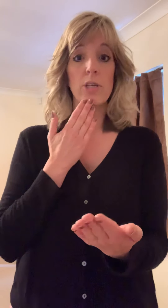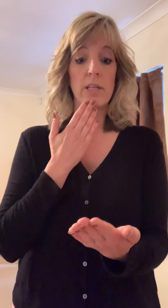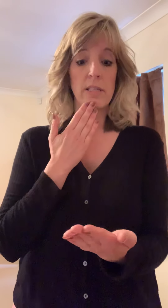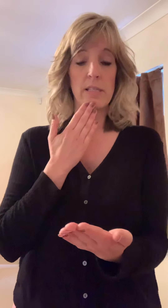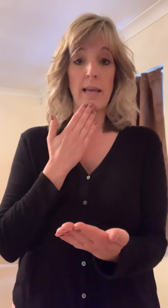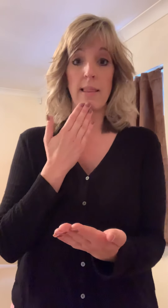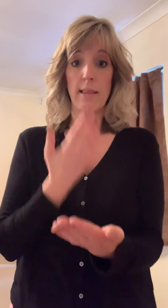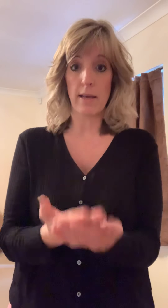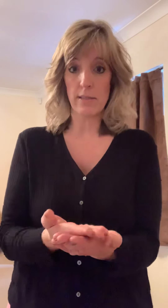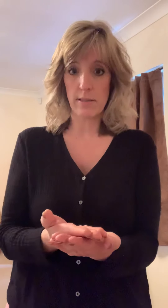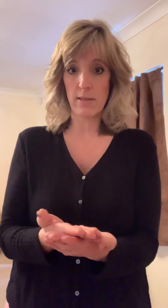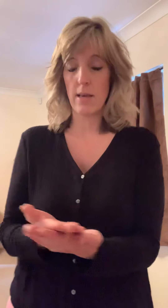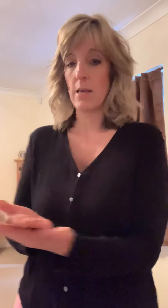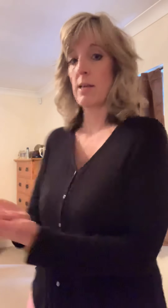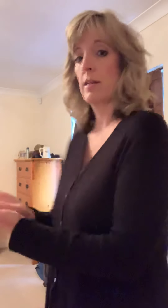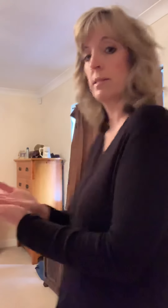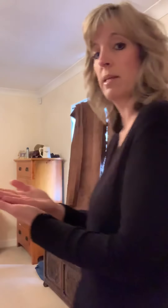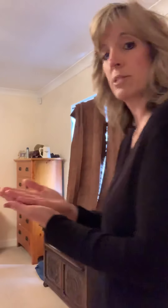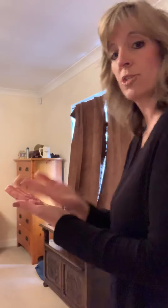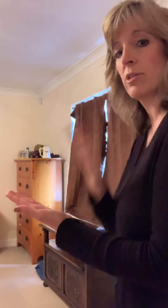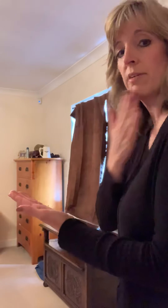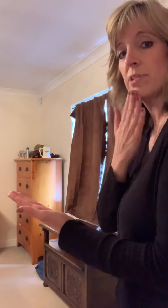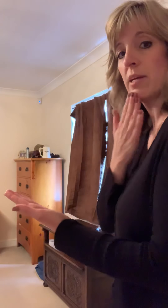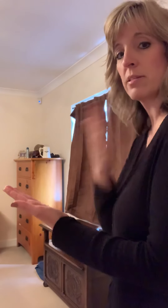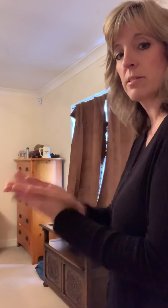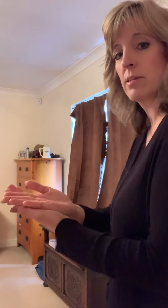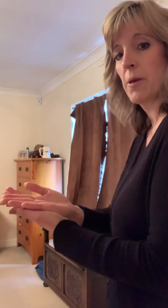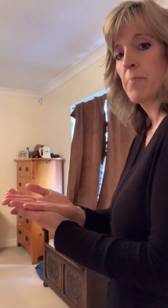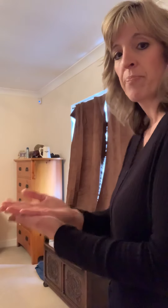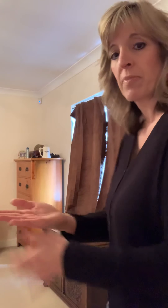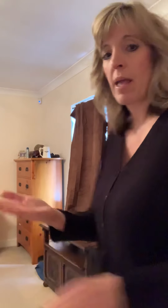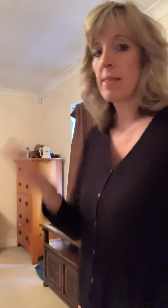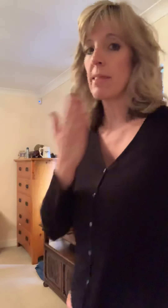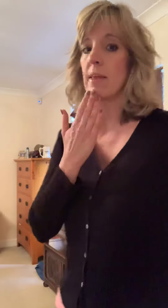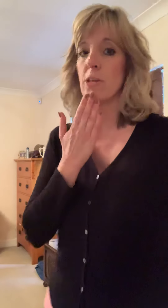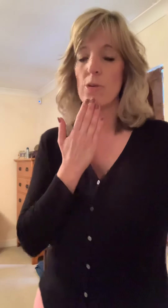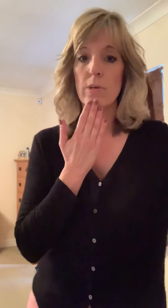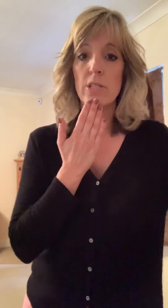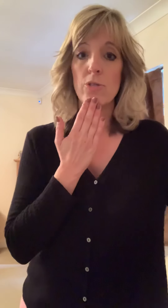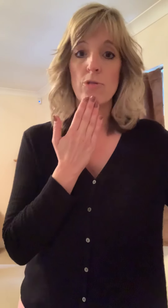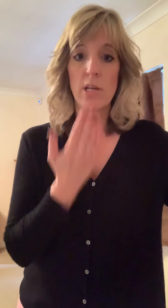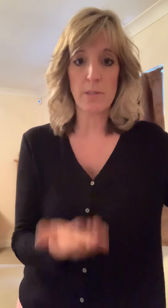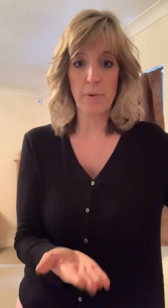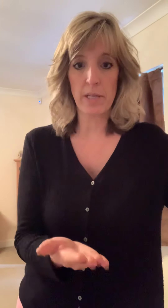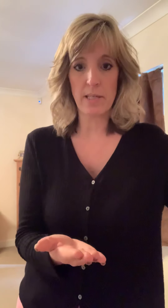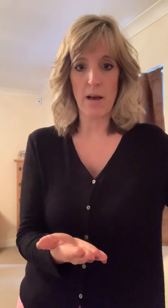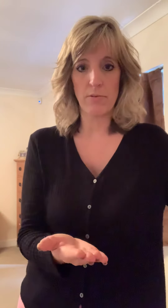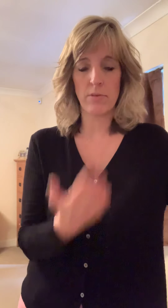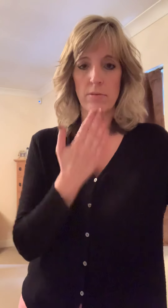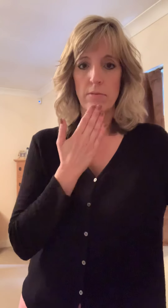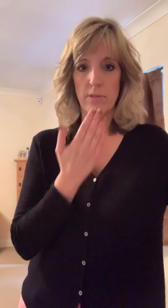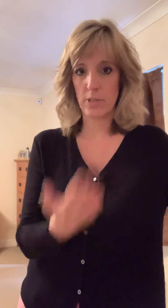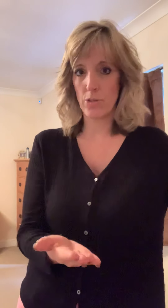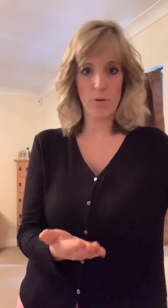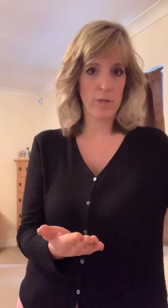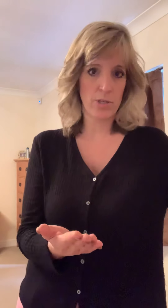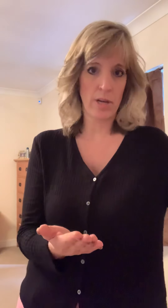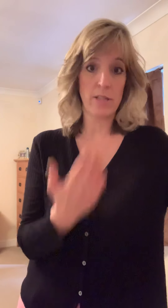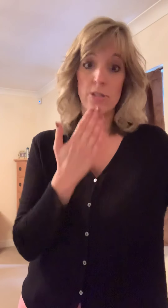is like this because it hits your left hand. And thank you is you just bring it down. You don't hit your hands. You